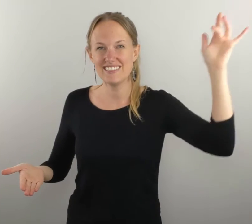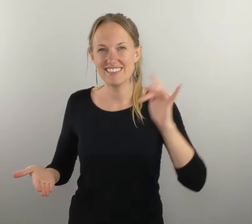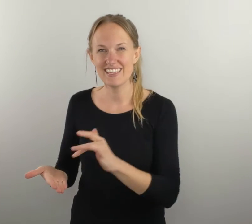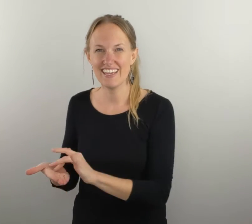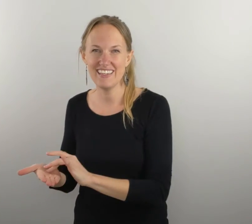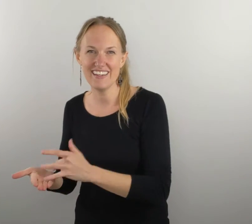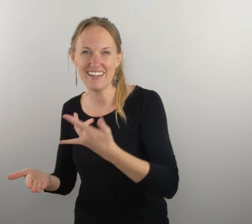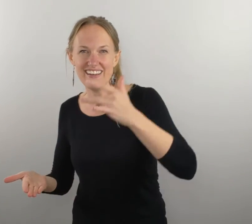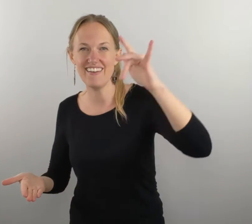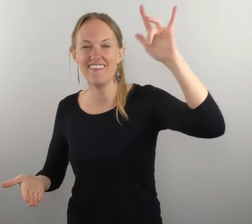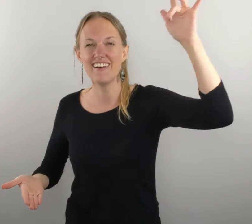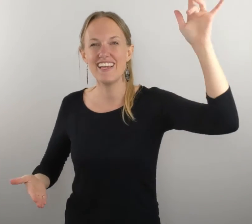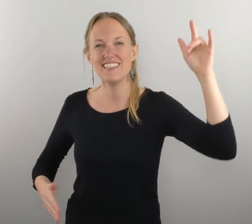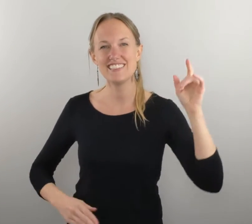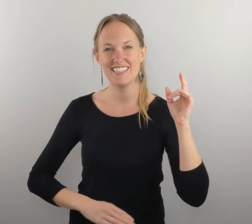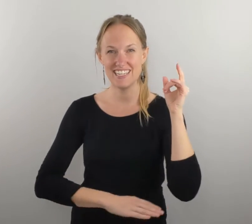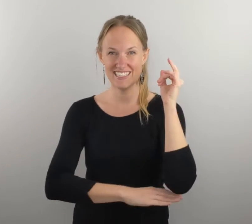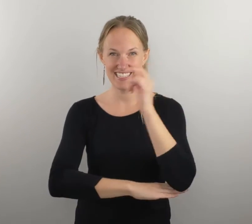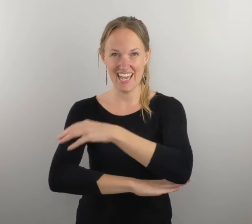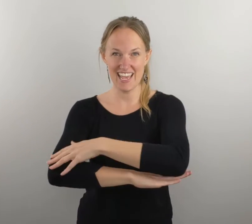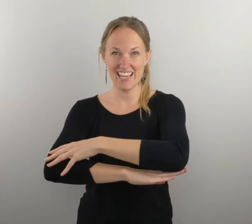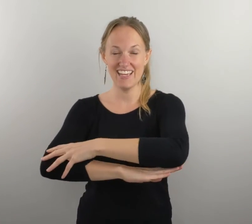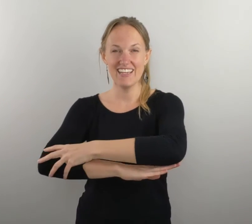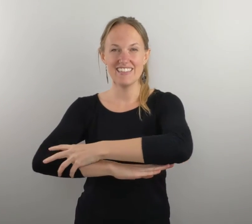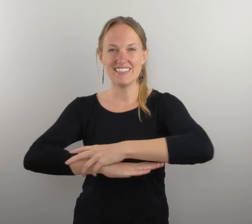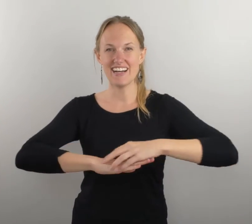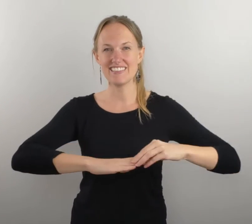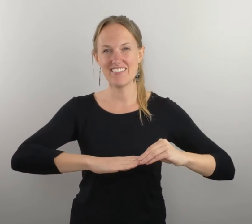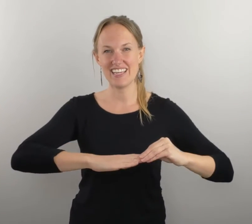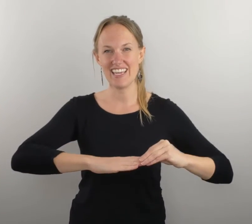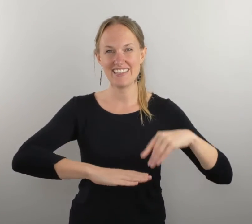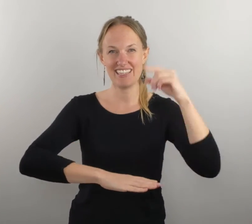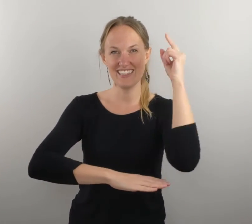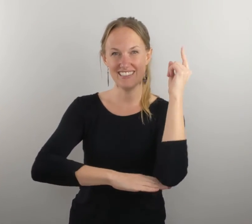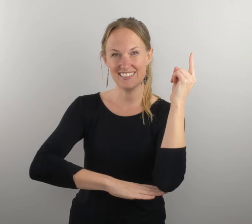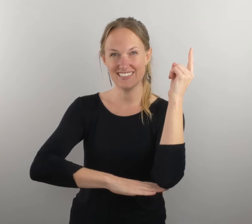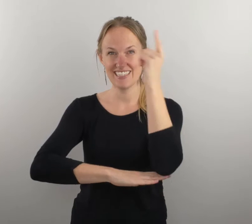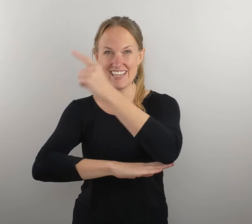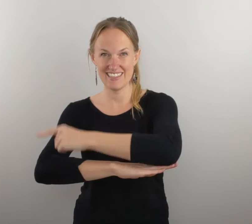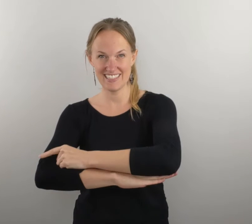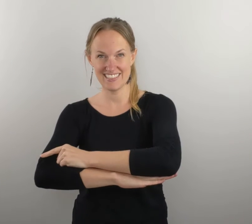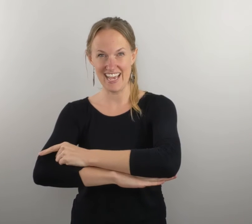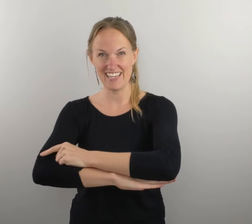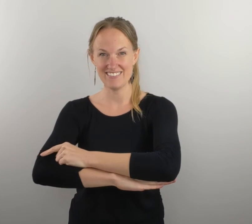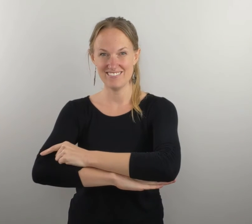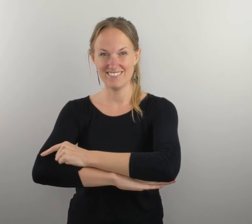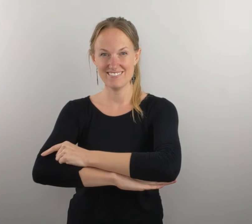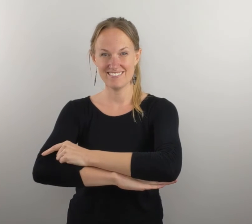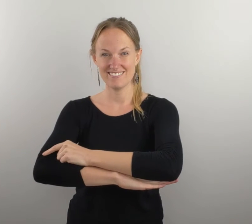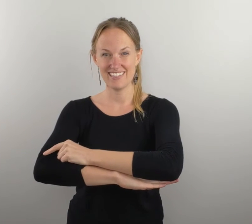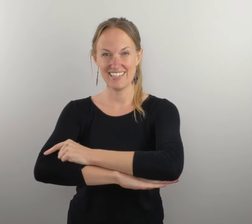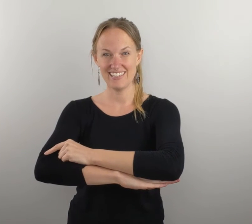glorious, okay, glorious, and then day, non-dominant hand like this, and then day, okay.